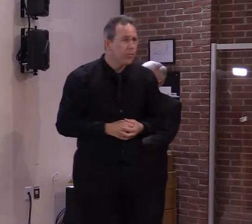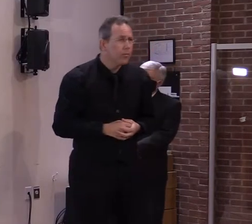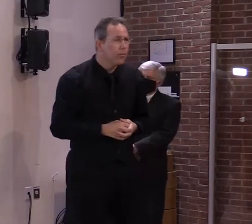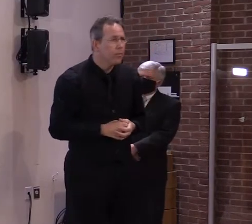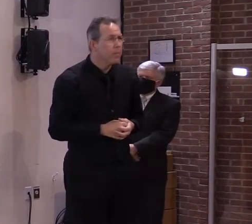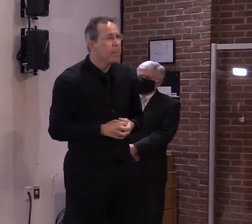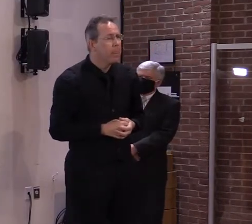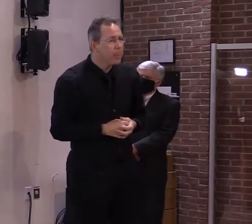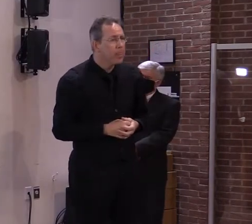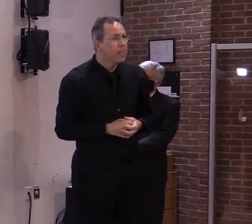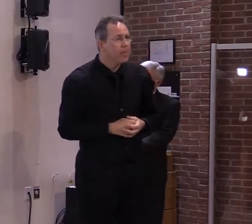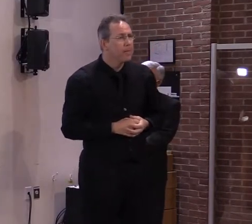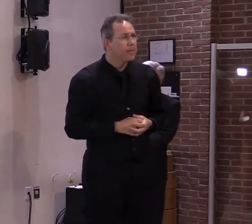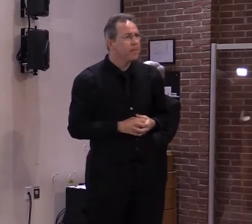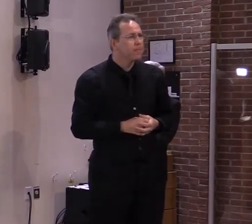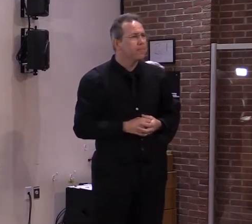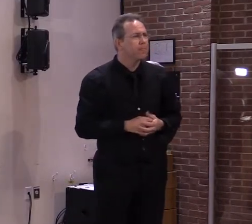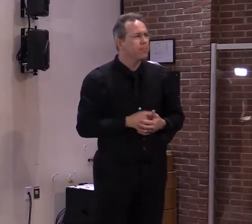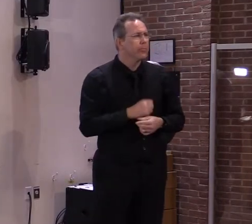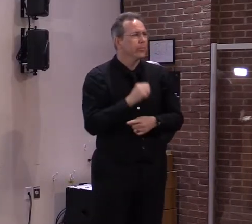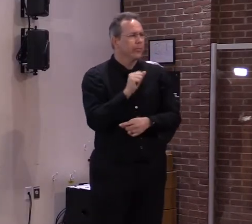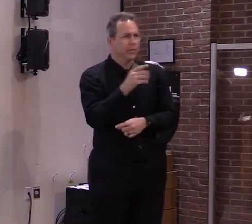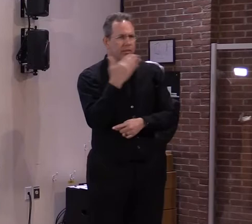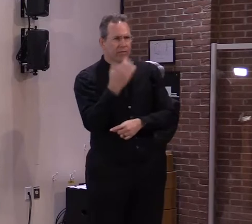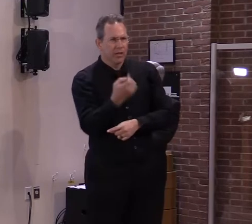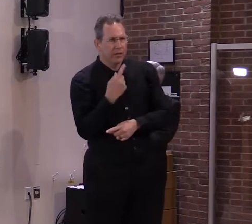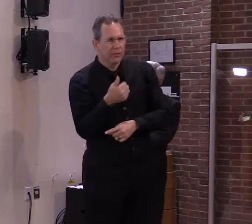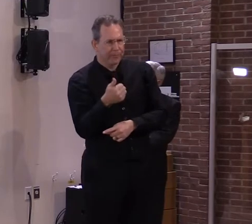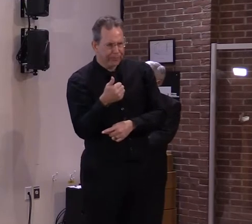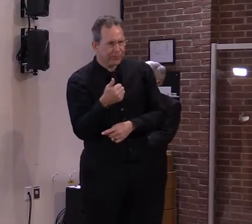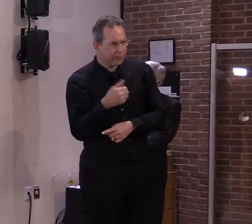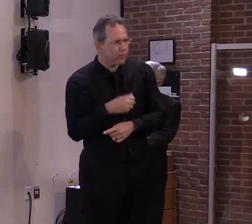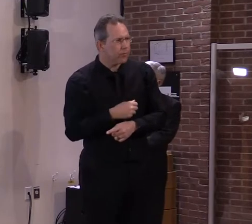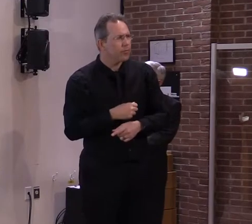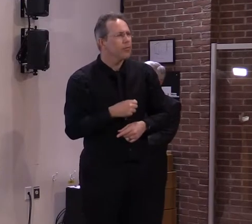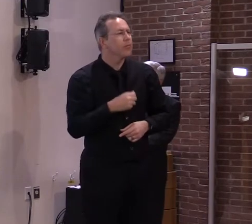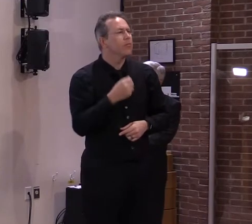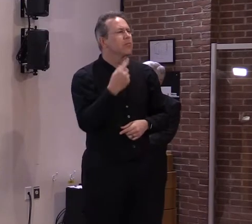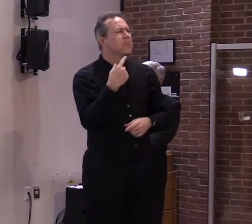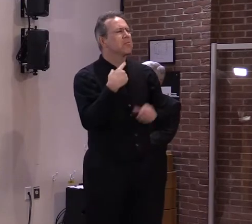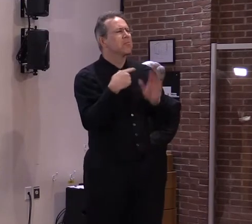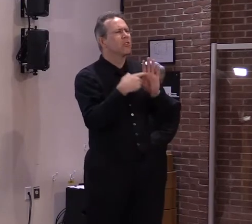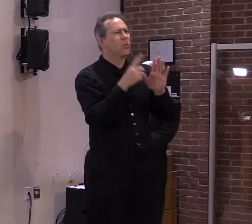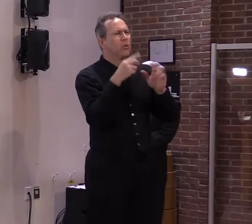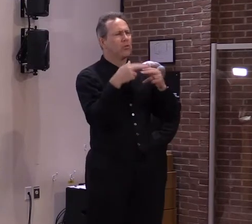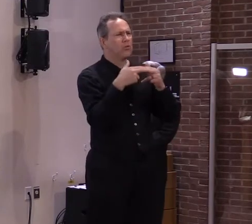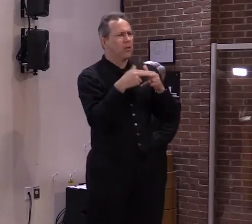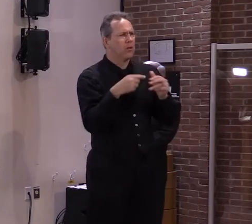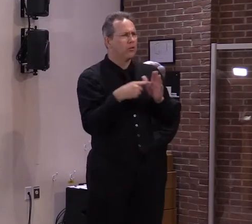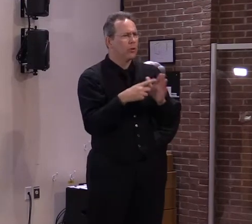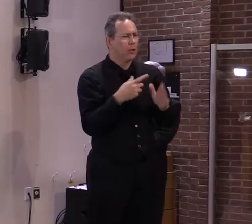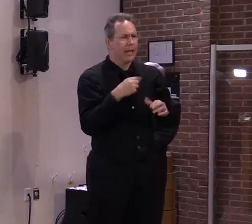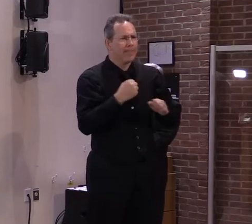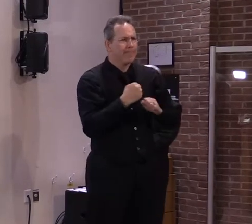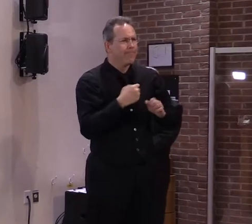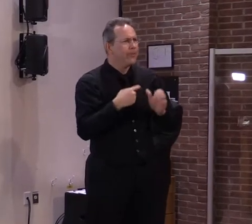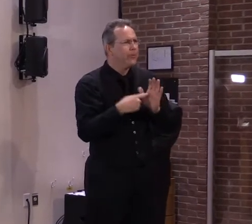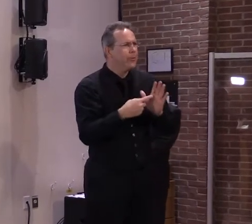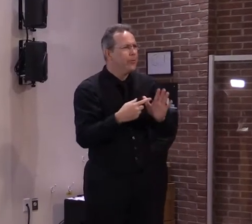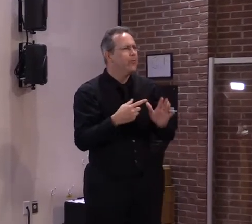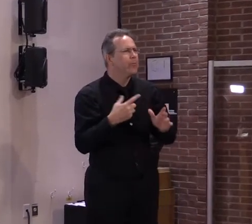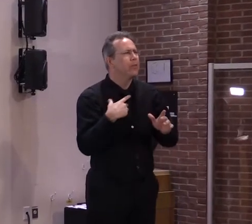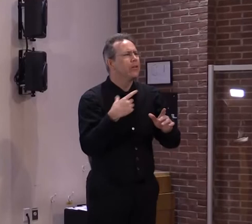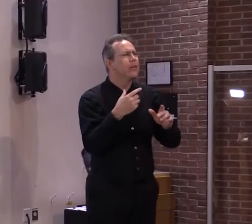So, Aaron, thank you for the question. The graphic that we showed we didn't show the breakdown by age. There is